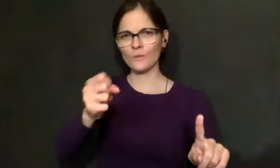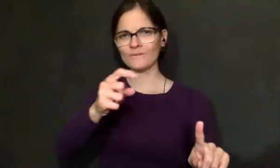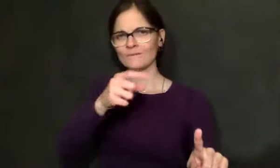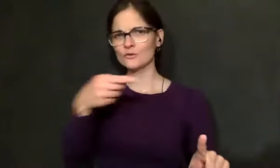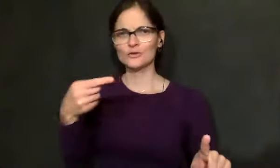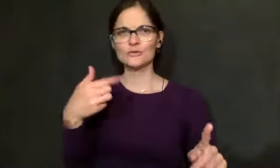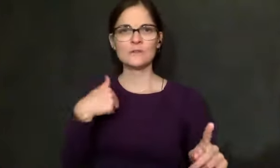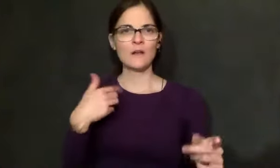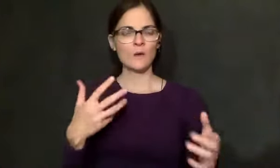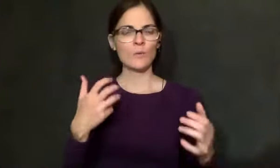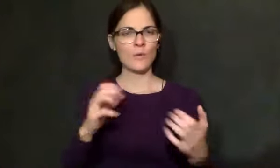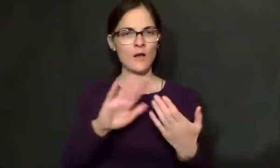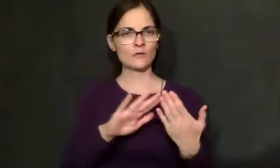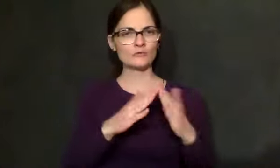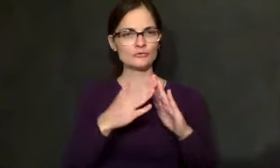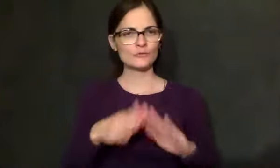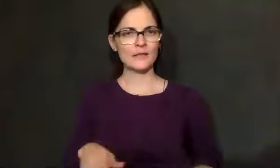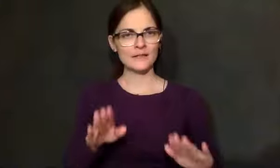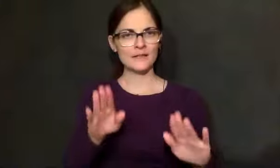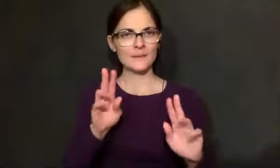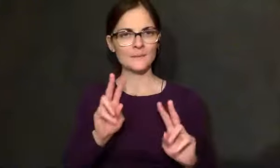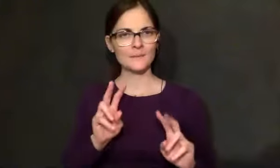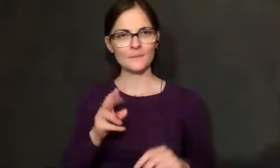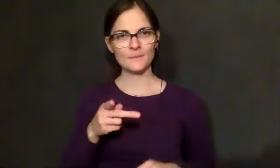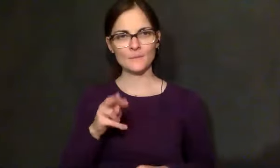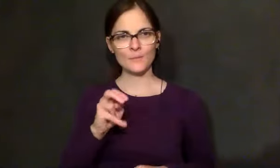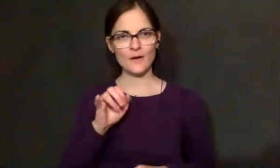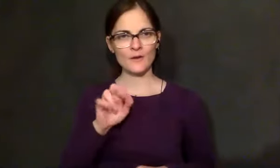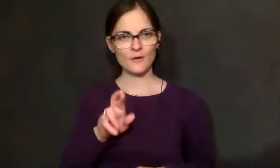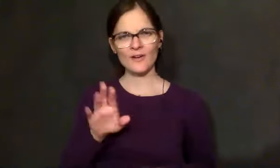Phyllis. Phyllis, you're such a trooper. Would you like to open us up with the Serenity Prayer?